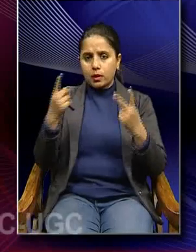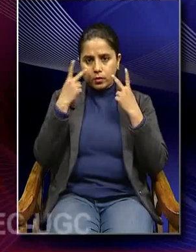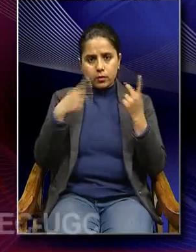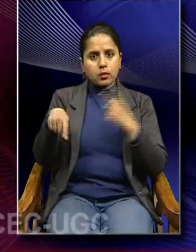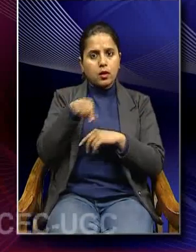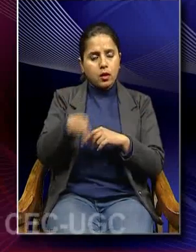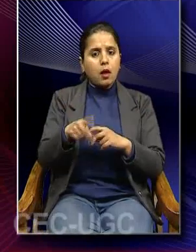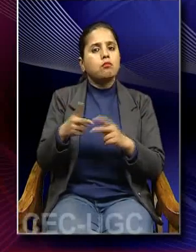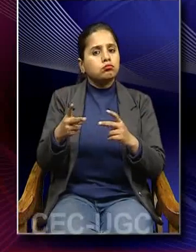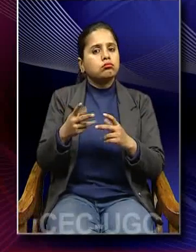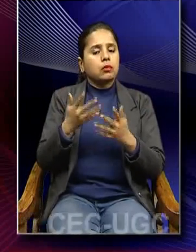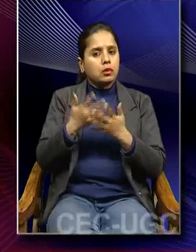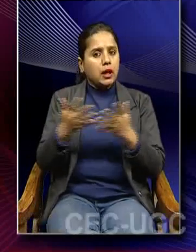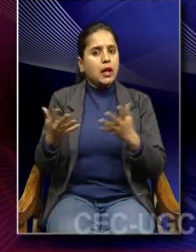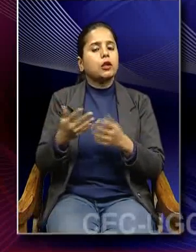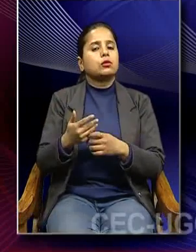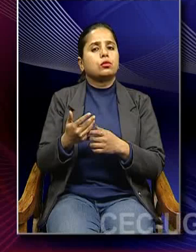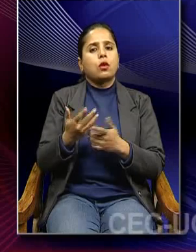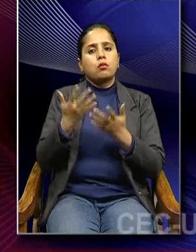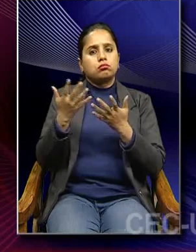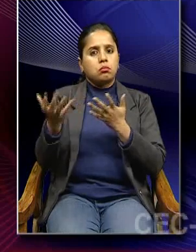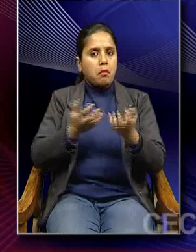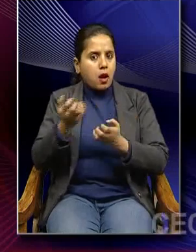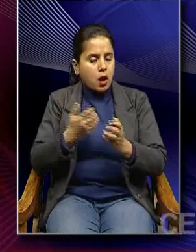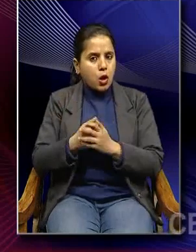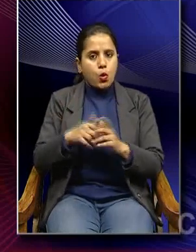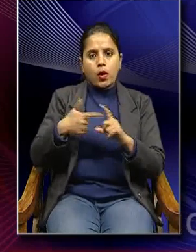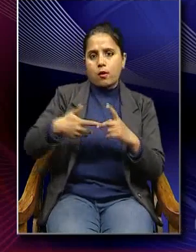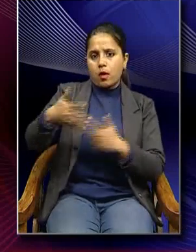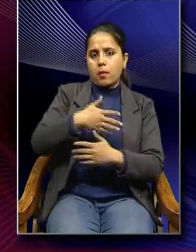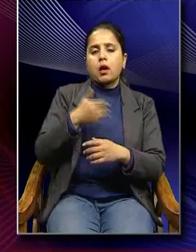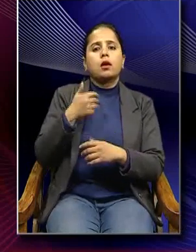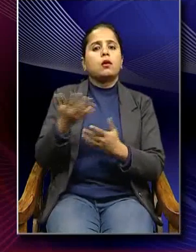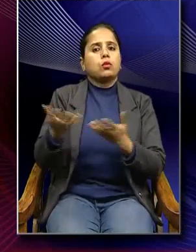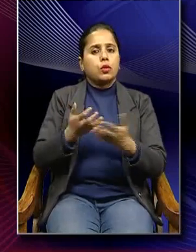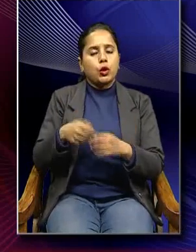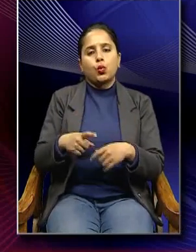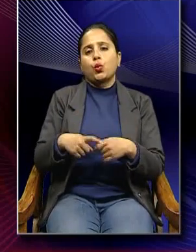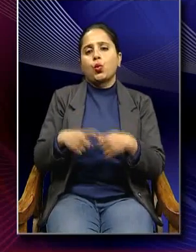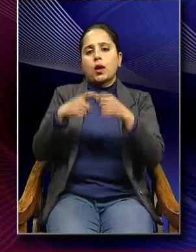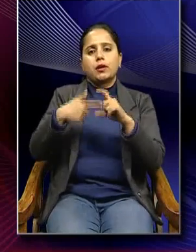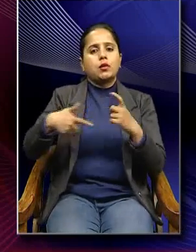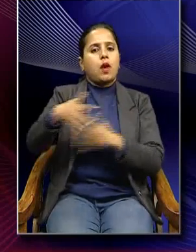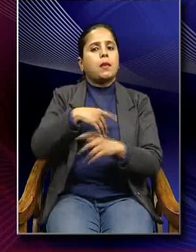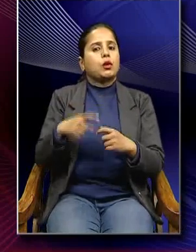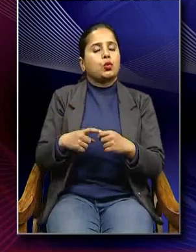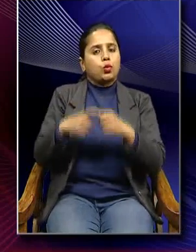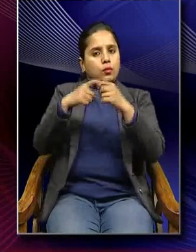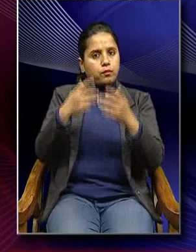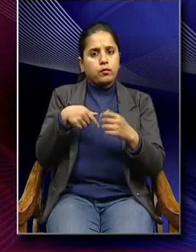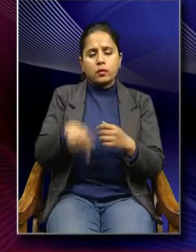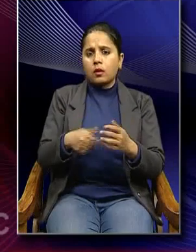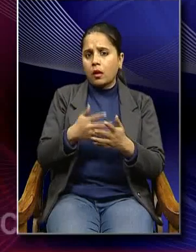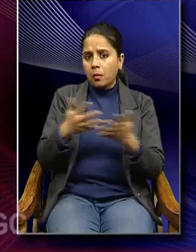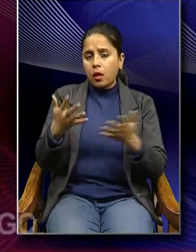a market good and an environmental good, namely an environmental quality. Market good is a